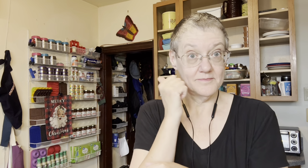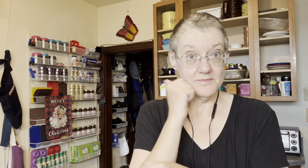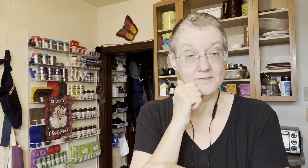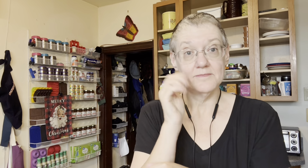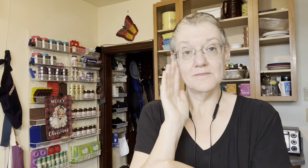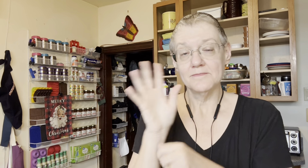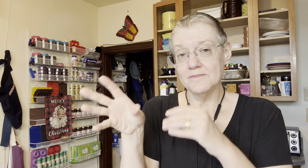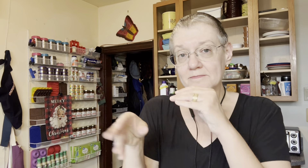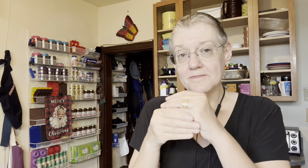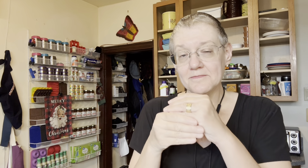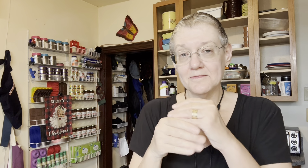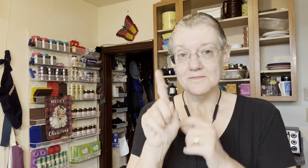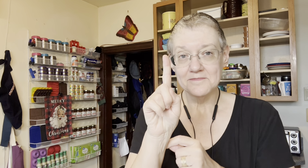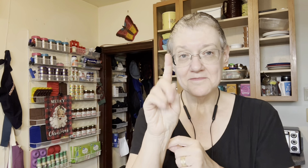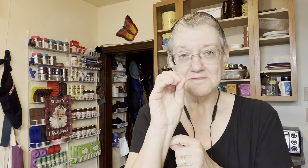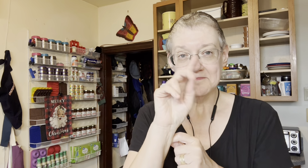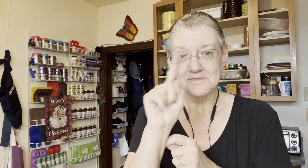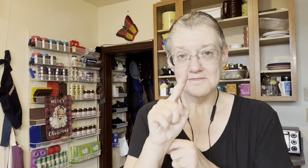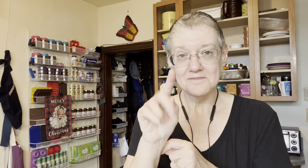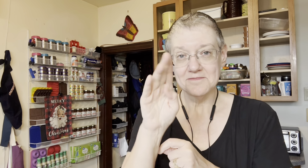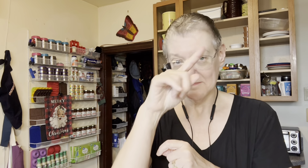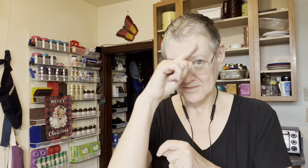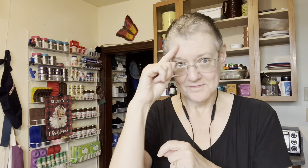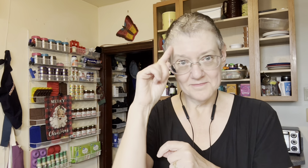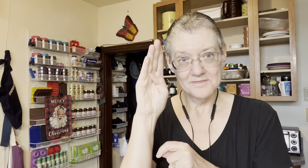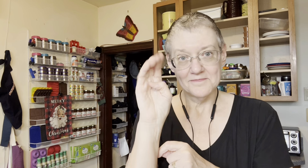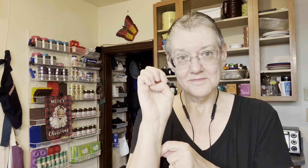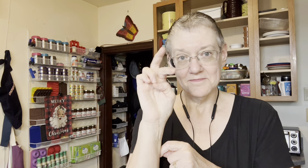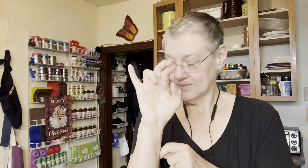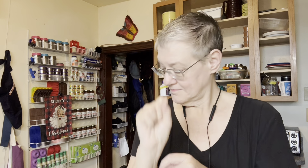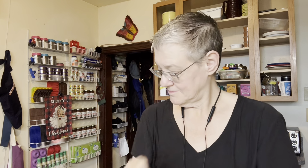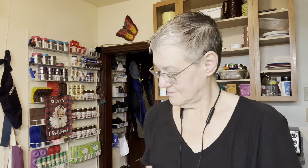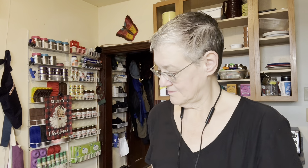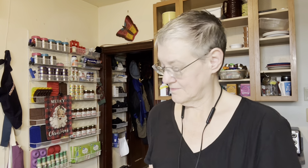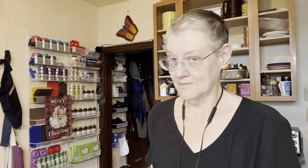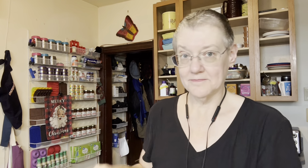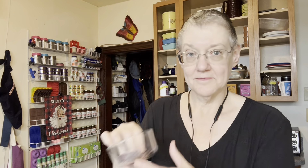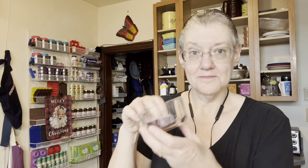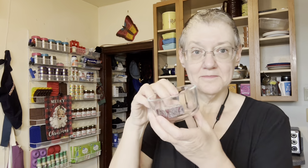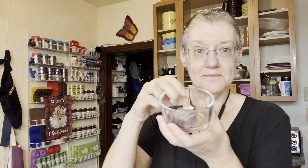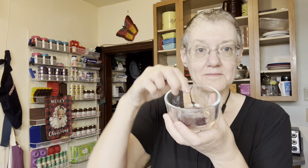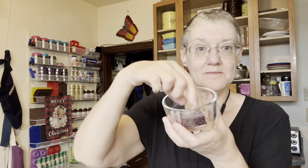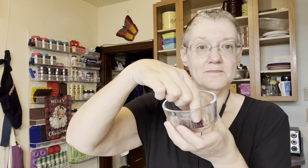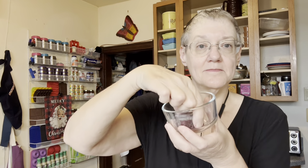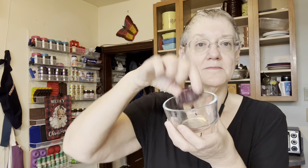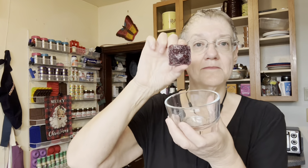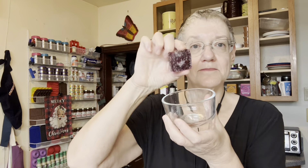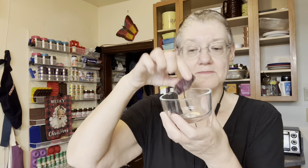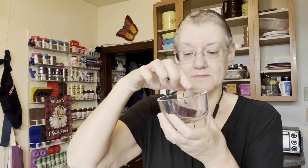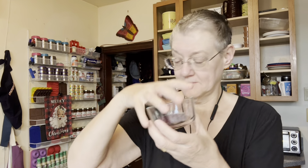cup. And every day I add in 1 ounce of blackberries from the